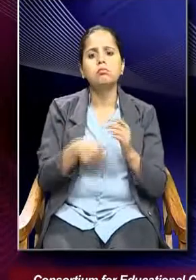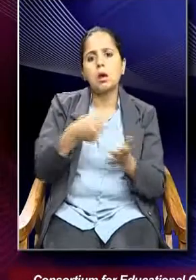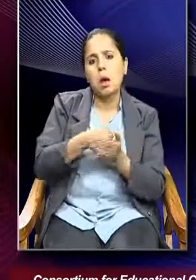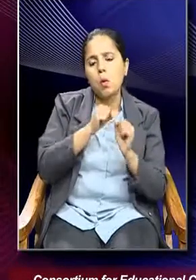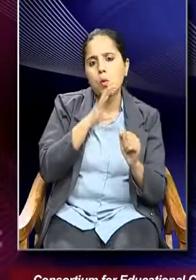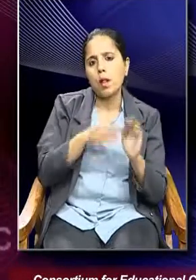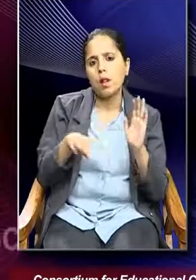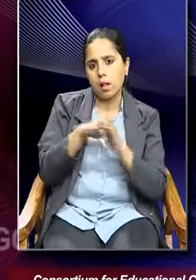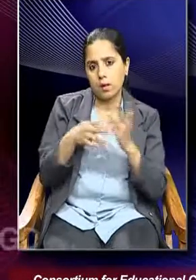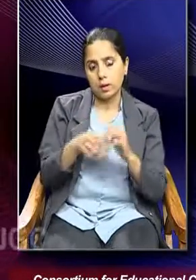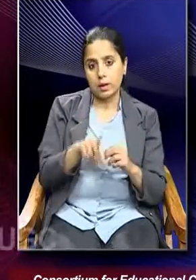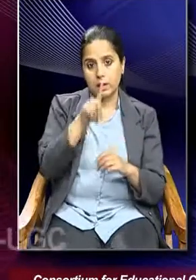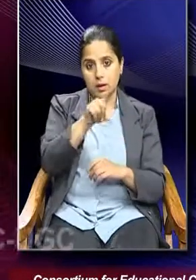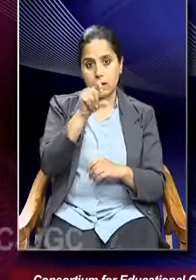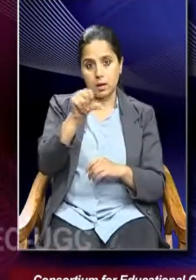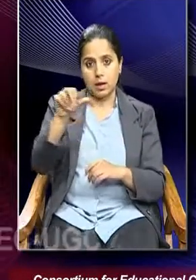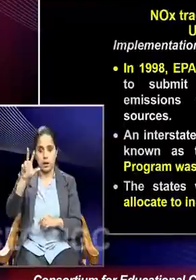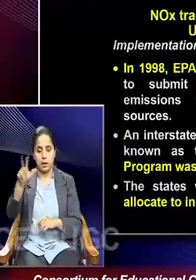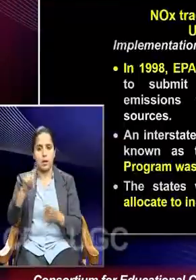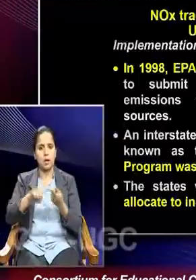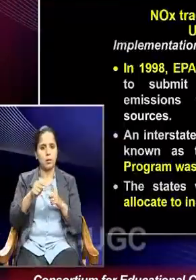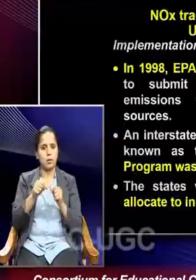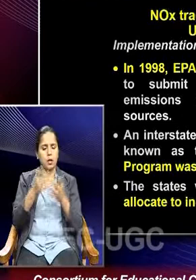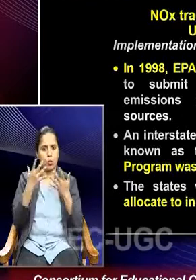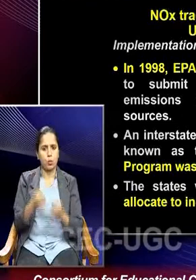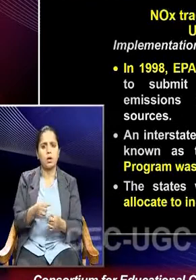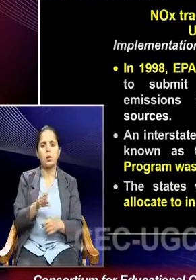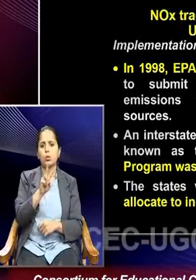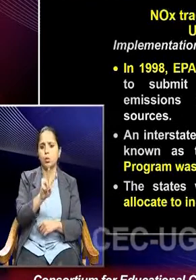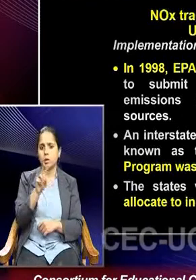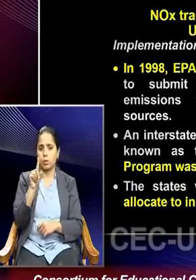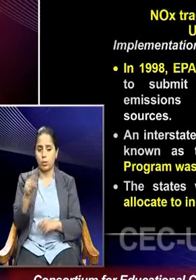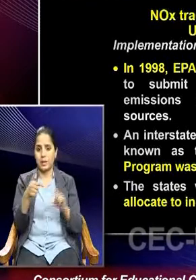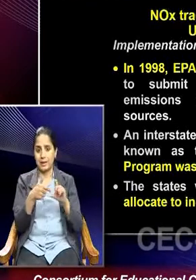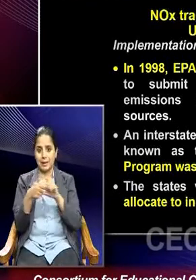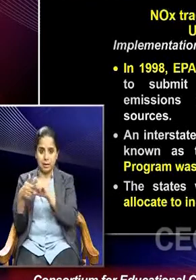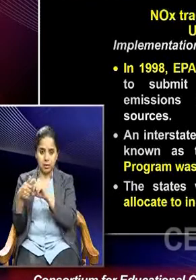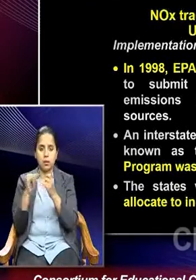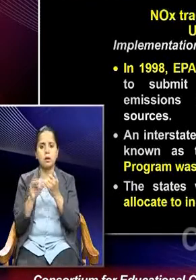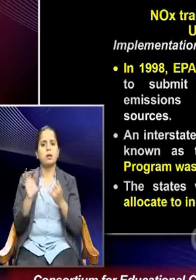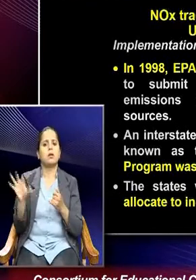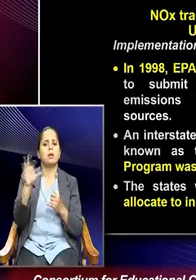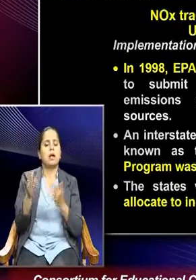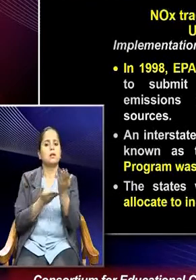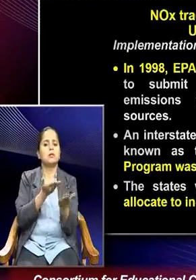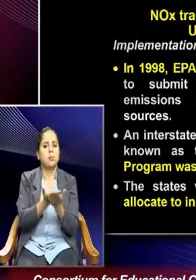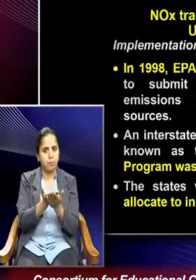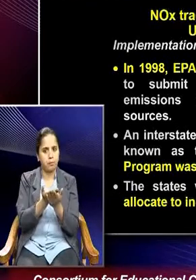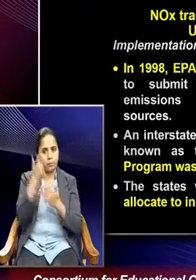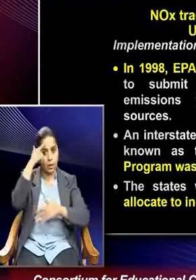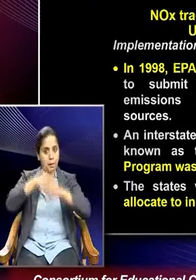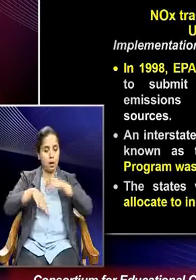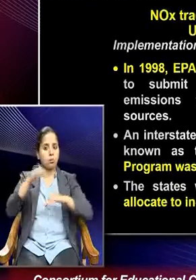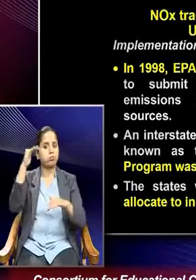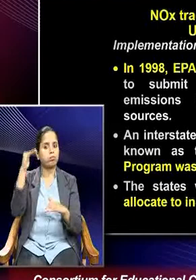In 1998, EPA required 21 eastern states to submit the plan to